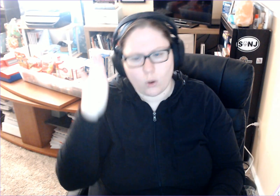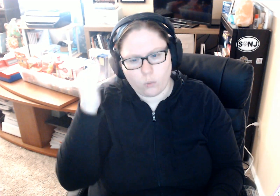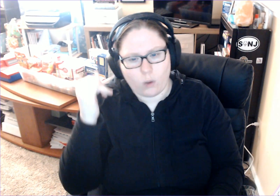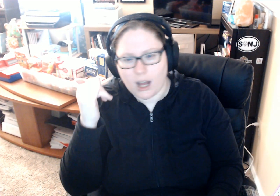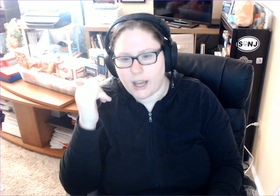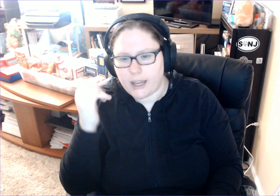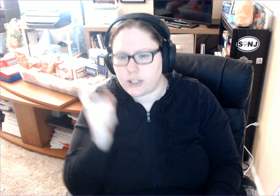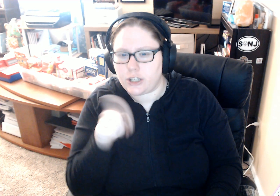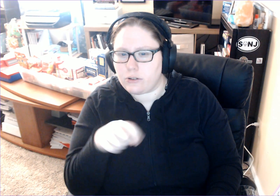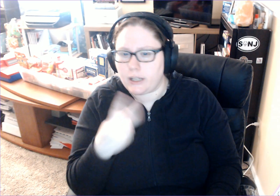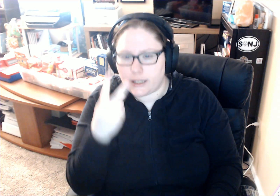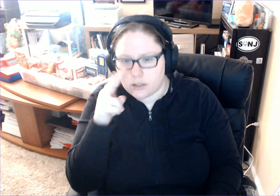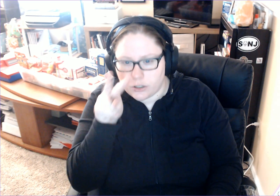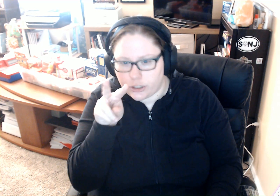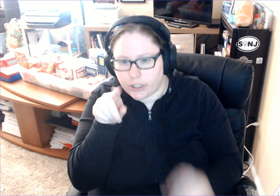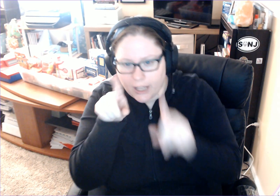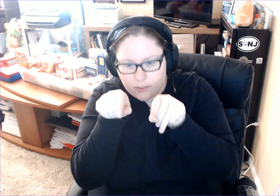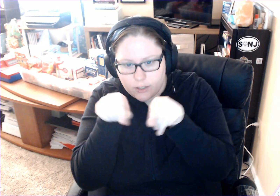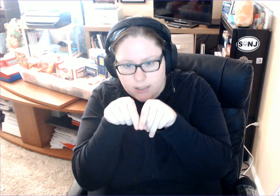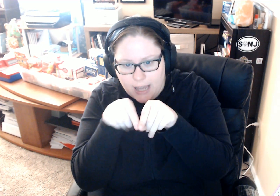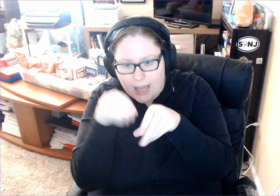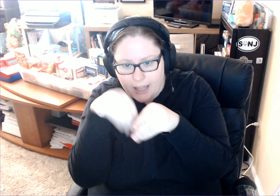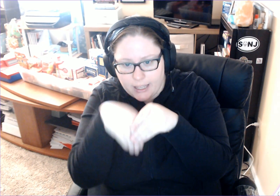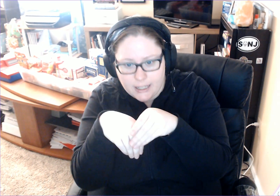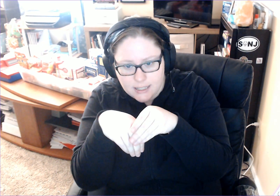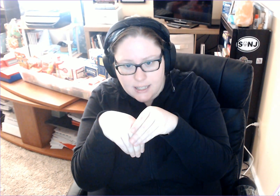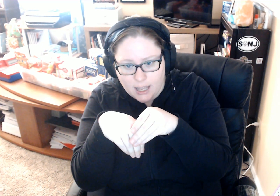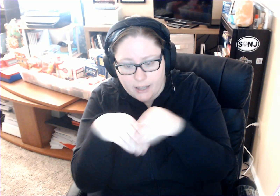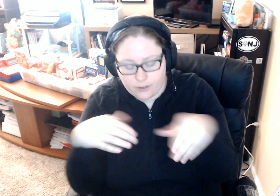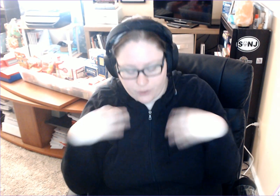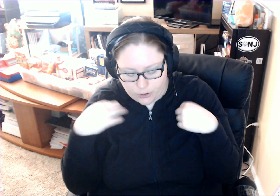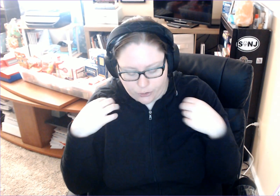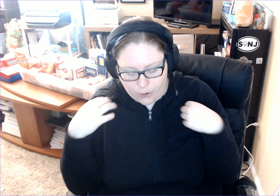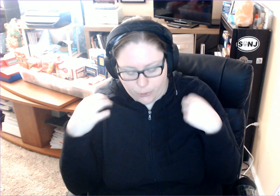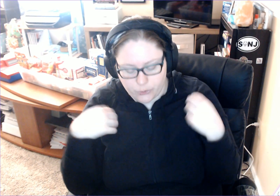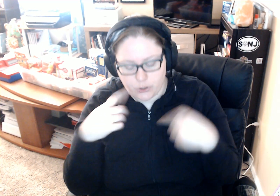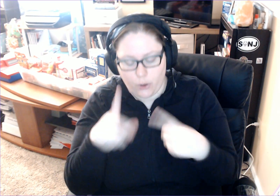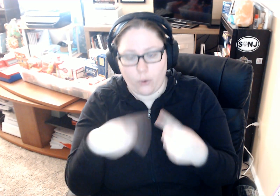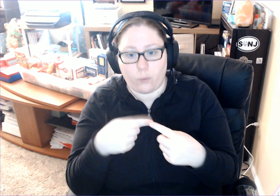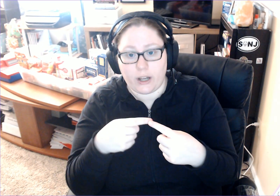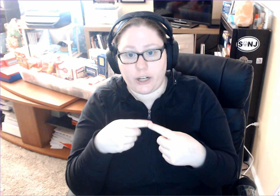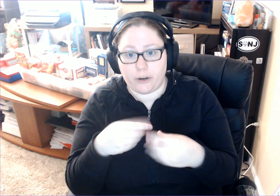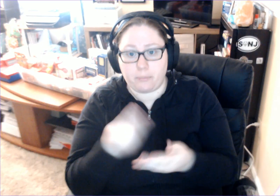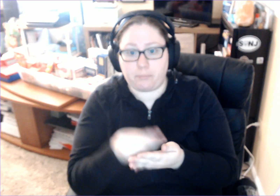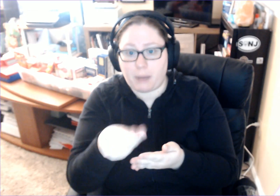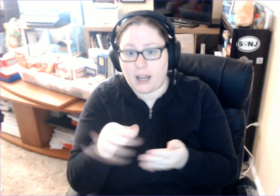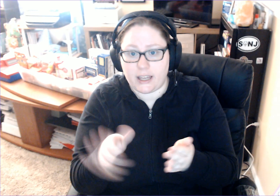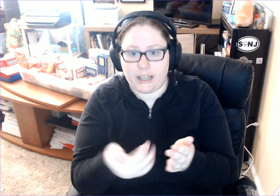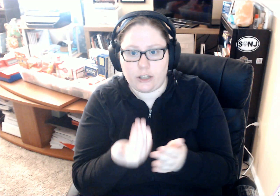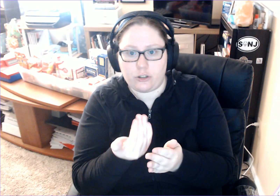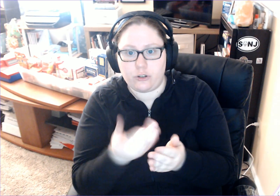Why do you need to look at the tag inside of the clothes when you're buying new